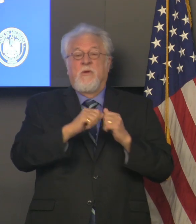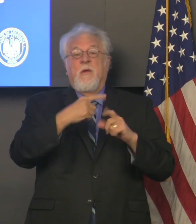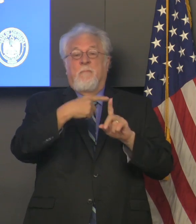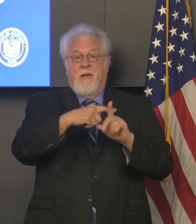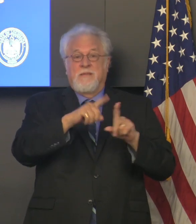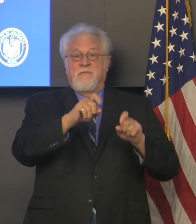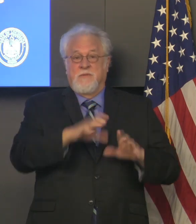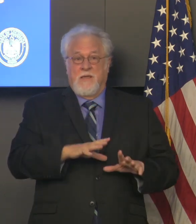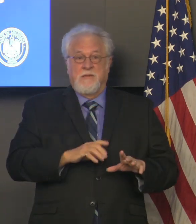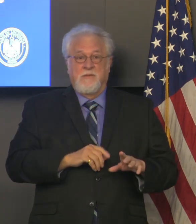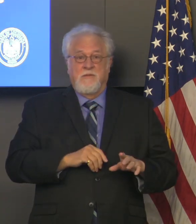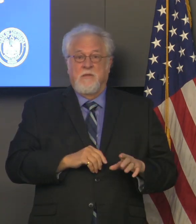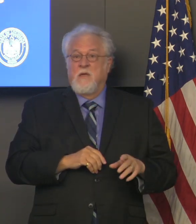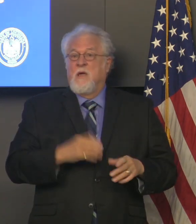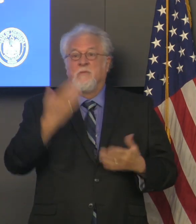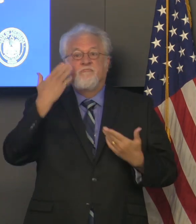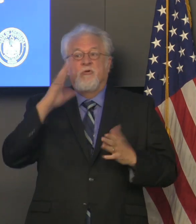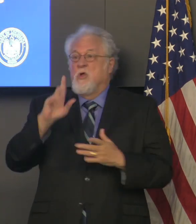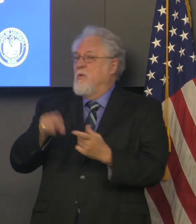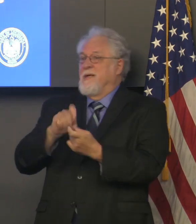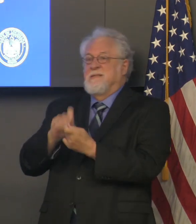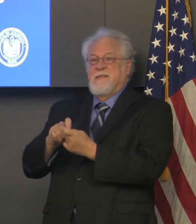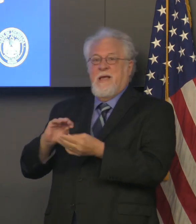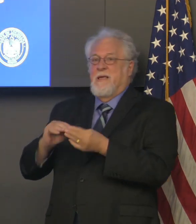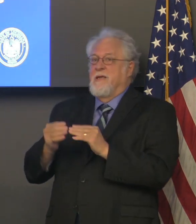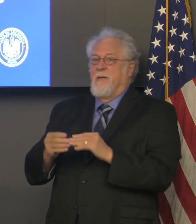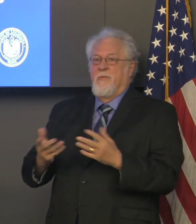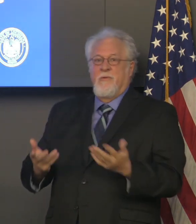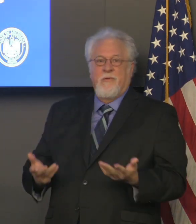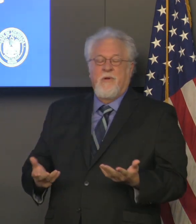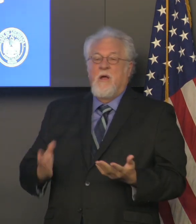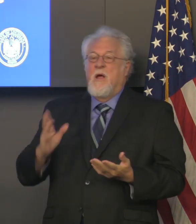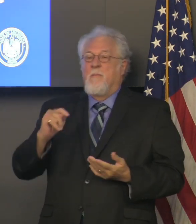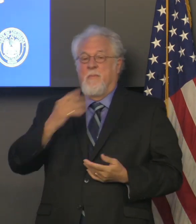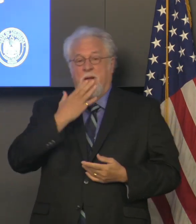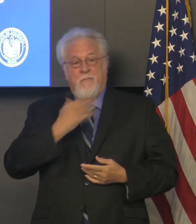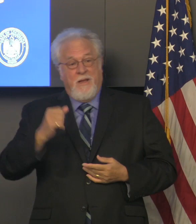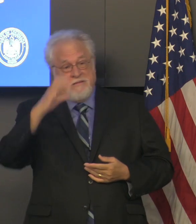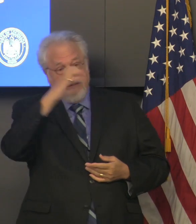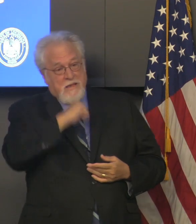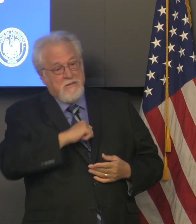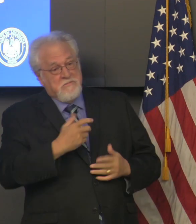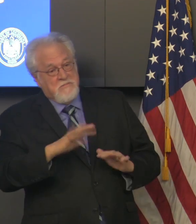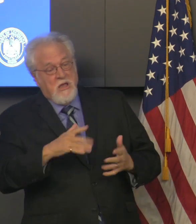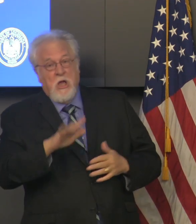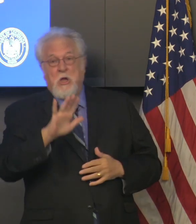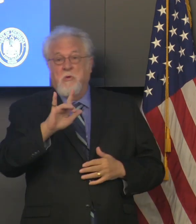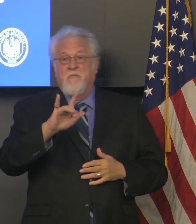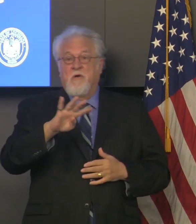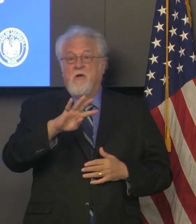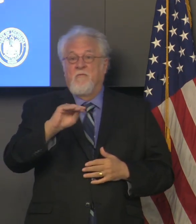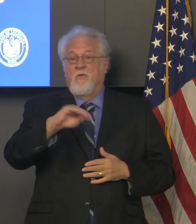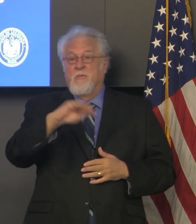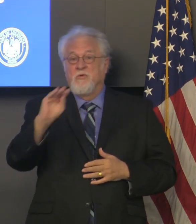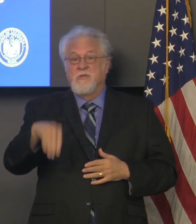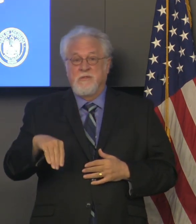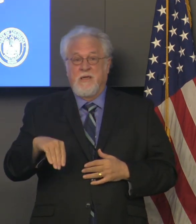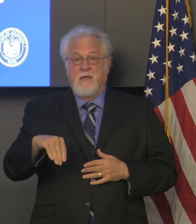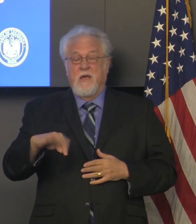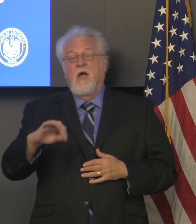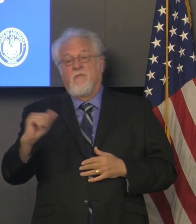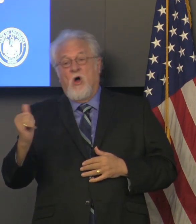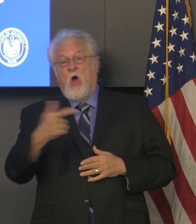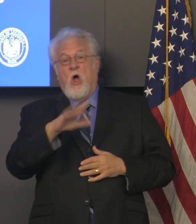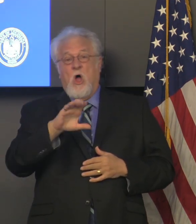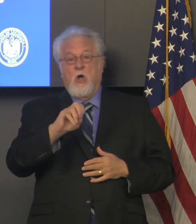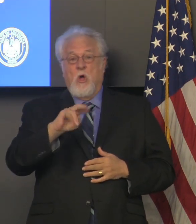result. We don't know the exact number, obviously, but the best guess is somewhere between 25 and 40% of all